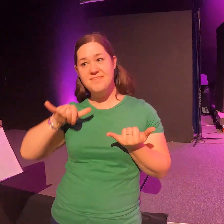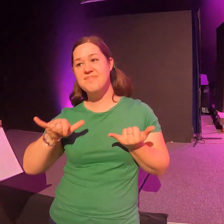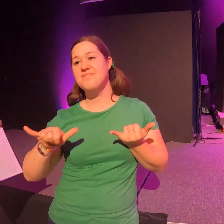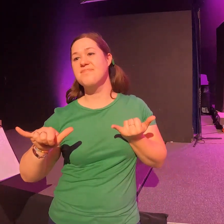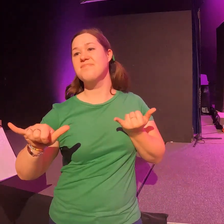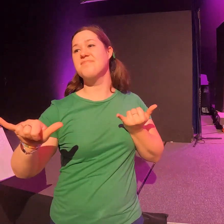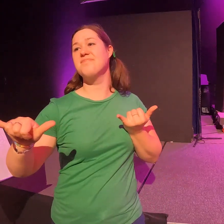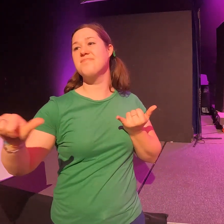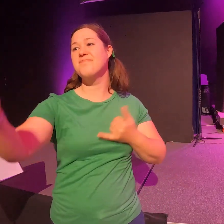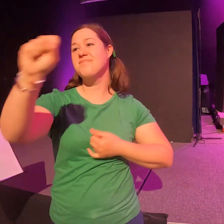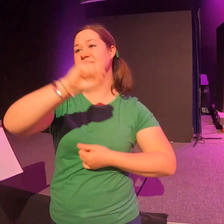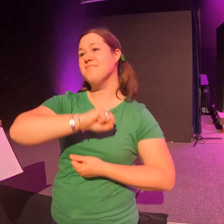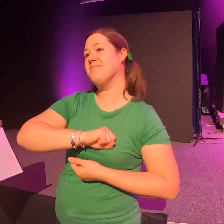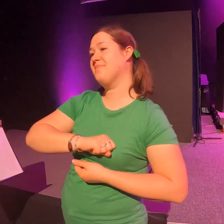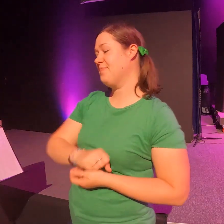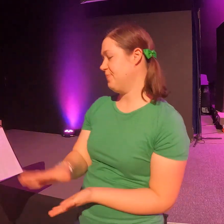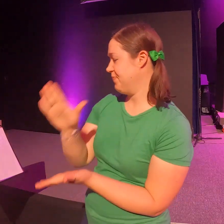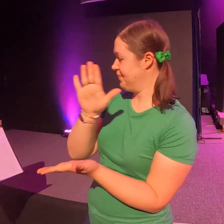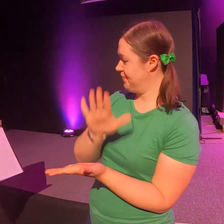freedom.